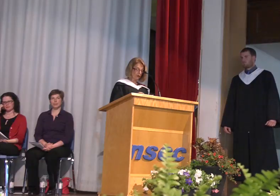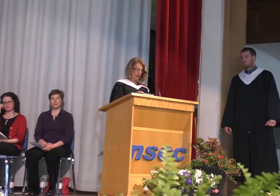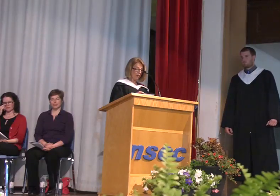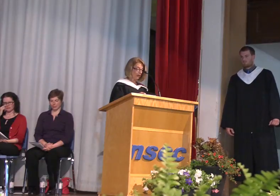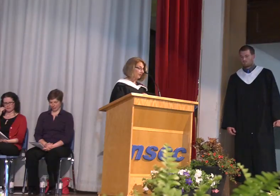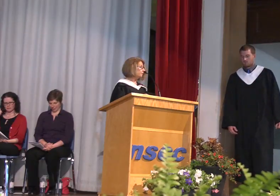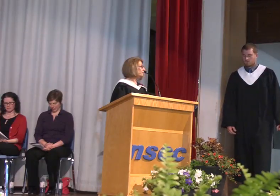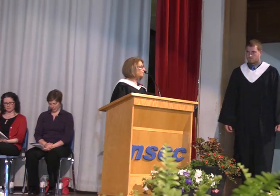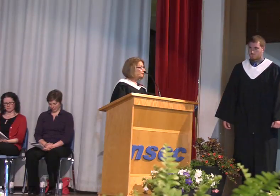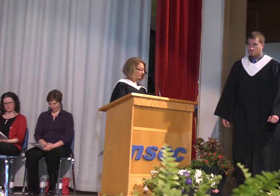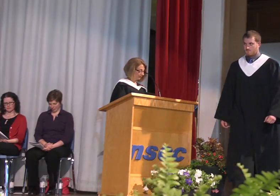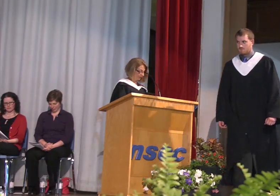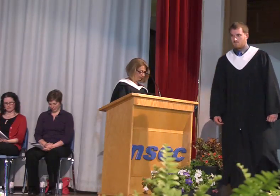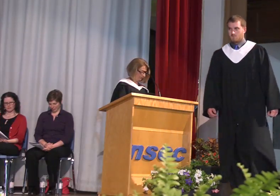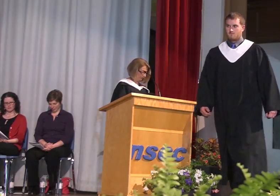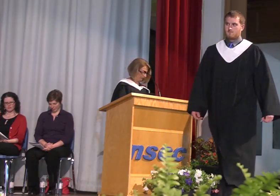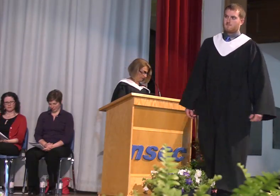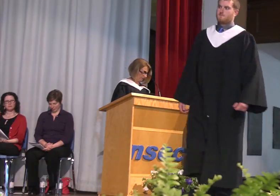Drew Sabian.